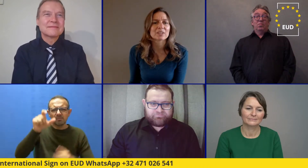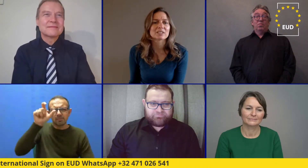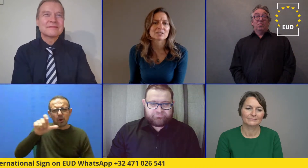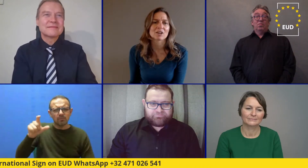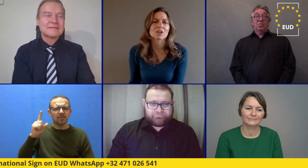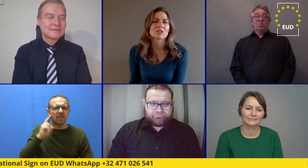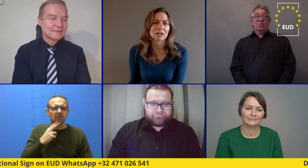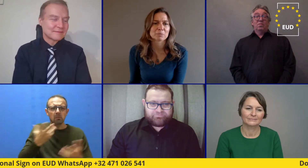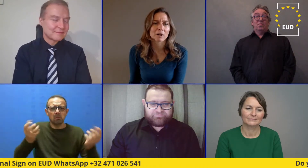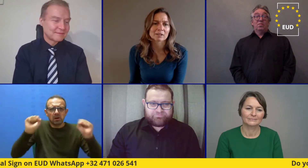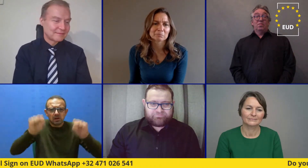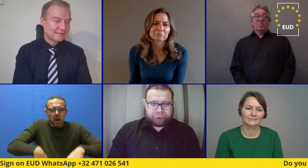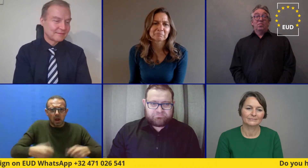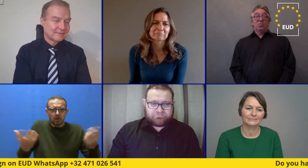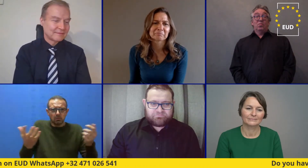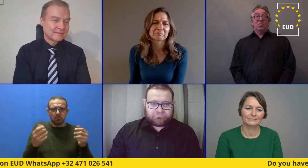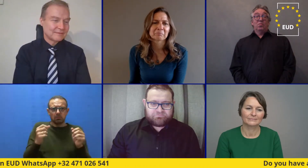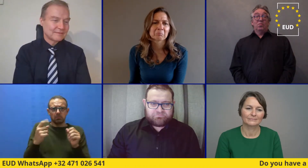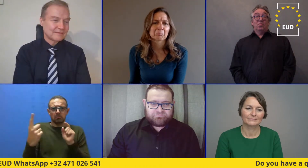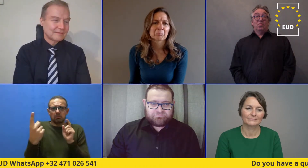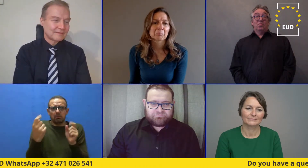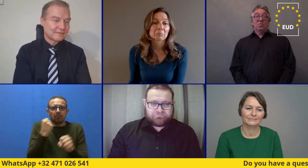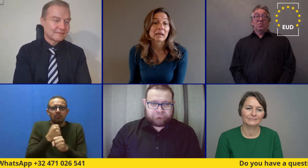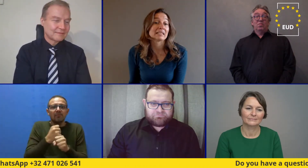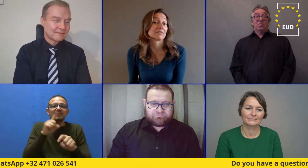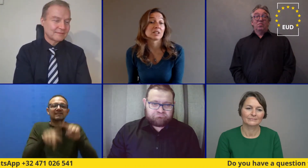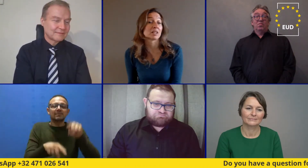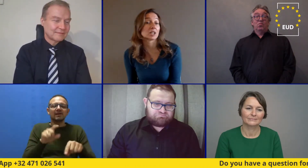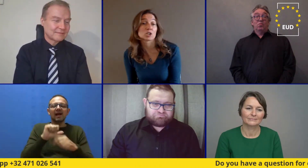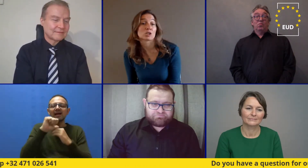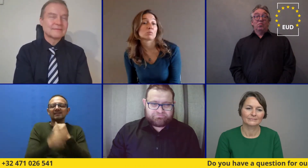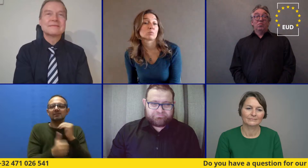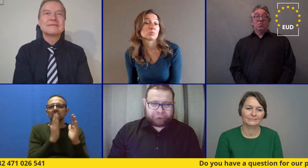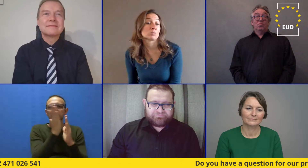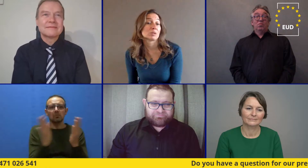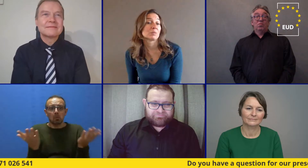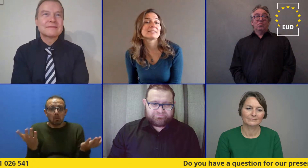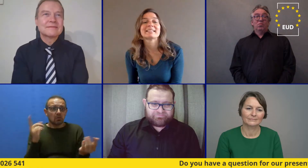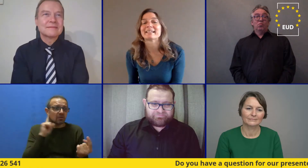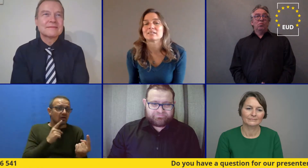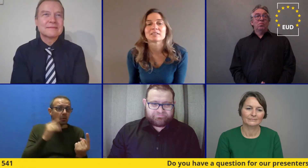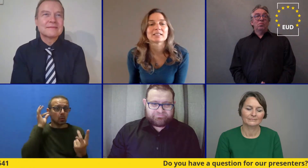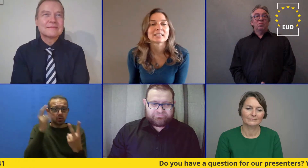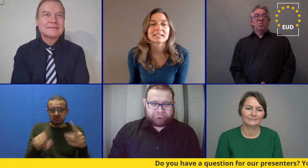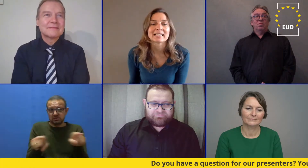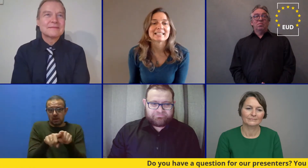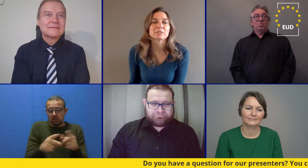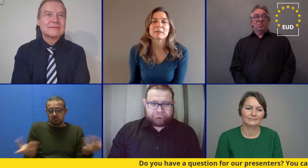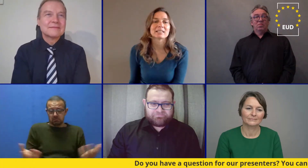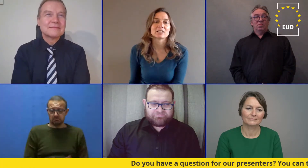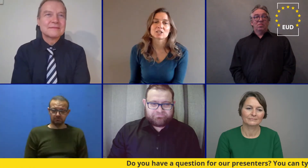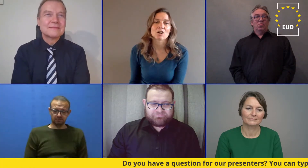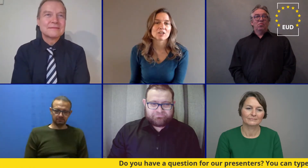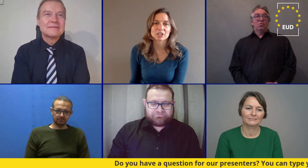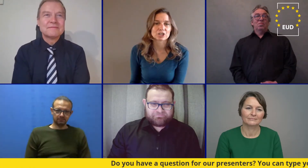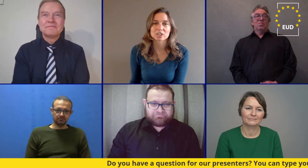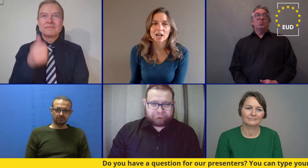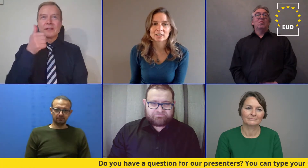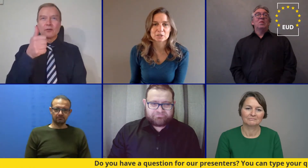it are at par. I definitely think, once again, it depends on their style, it